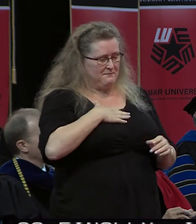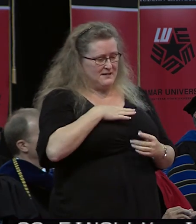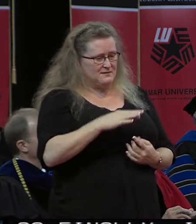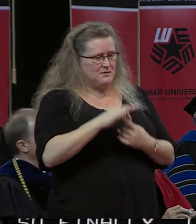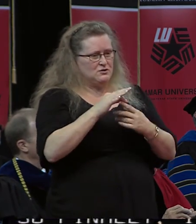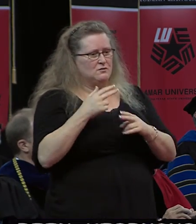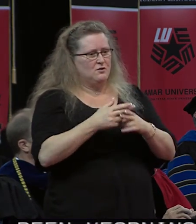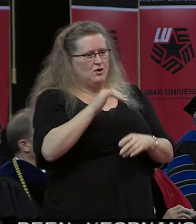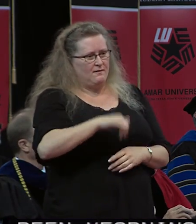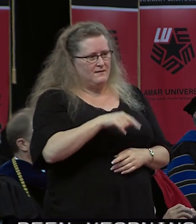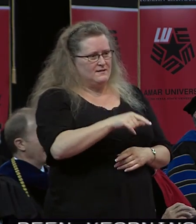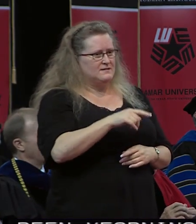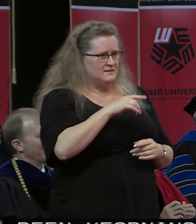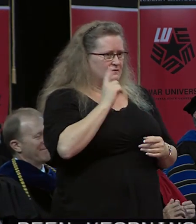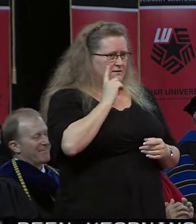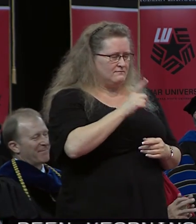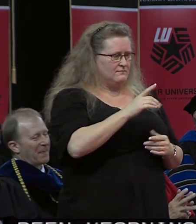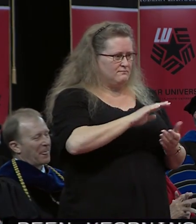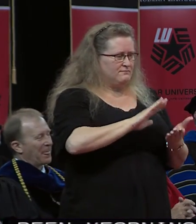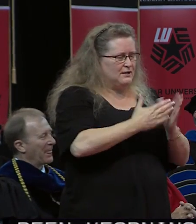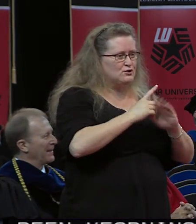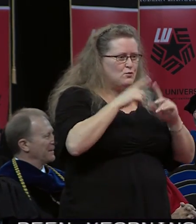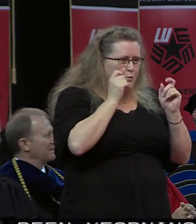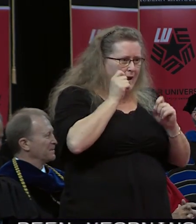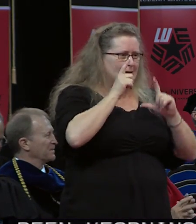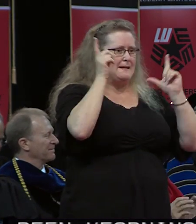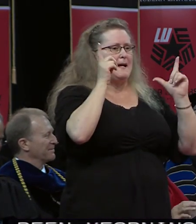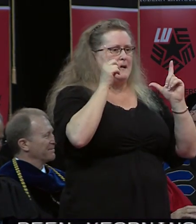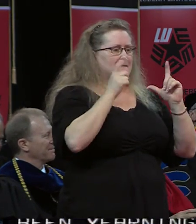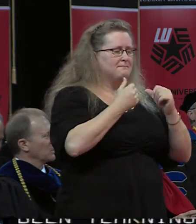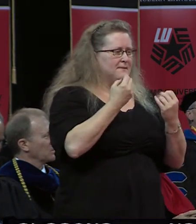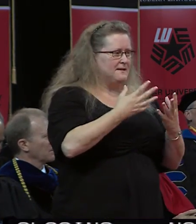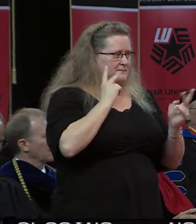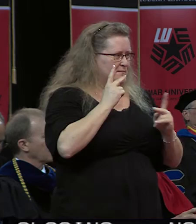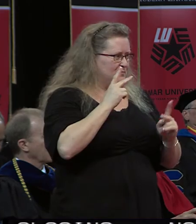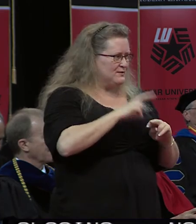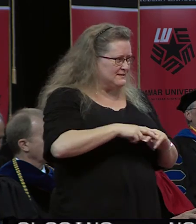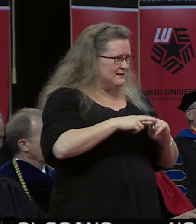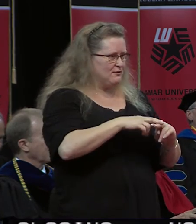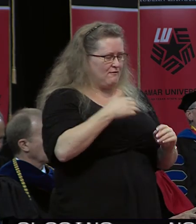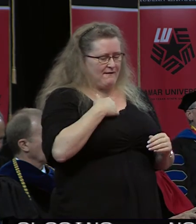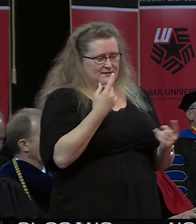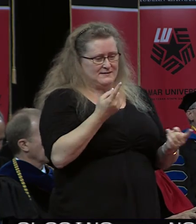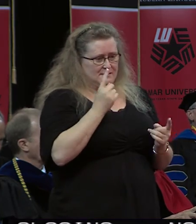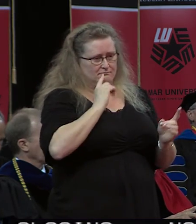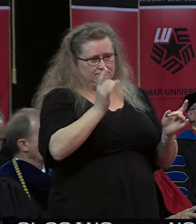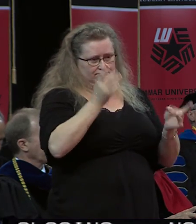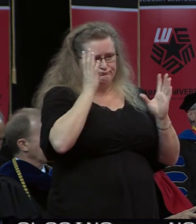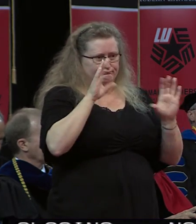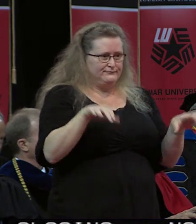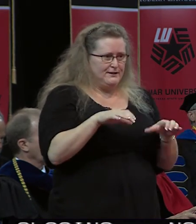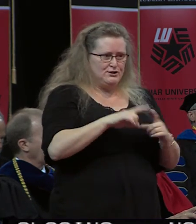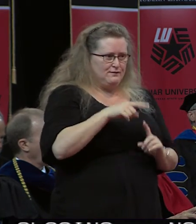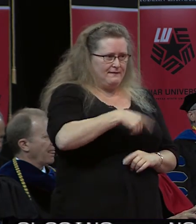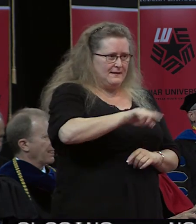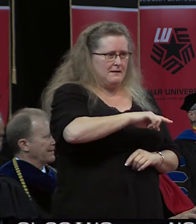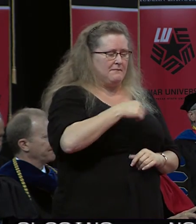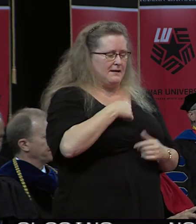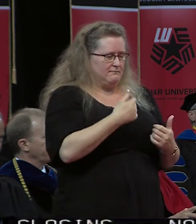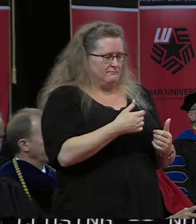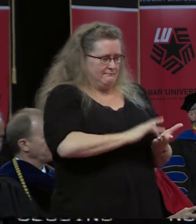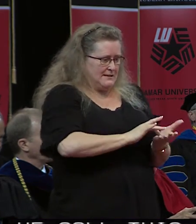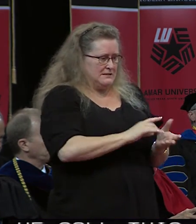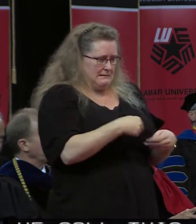emergence from anesthesia, okay? So I'm sitting there with a patient that's getting some horrendous thing done to him, and I'm keeping him asleep,